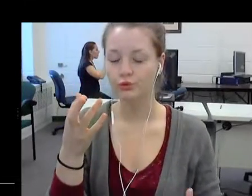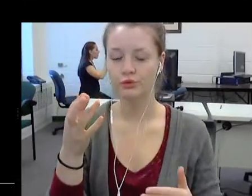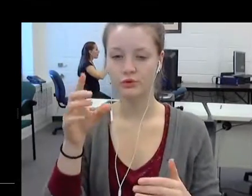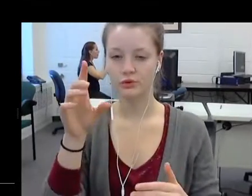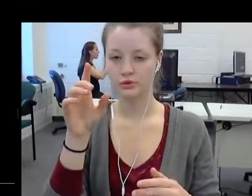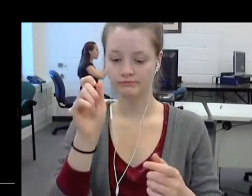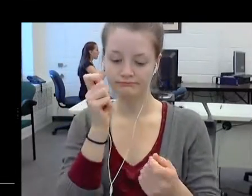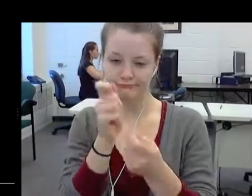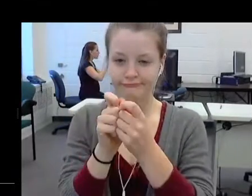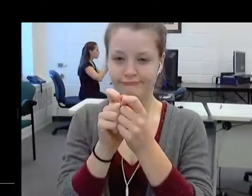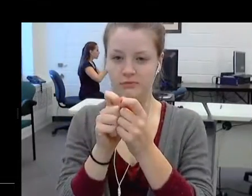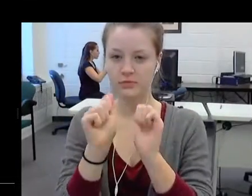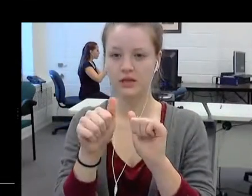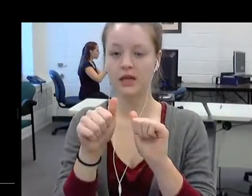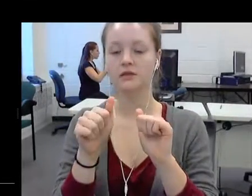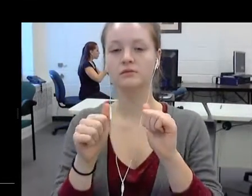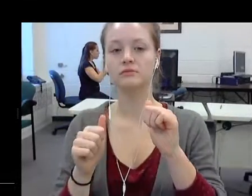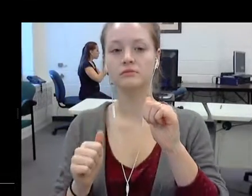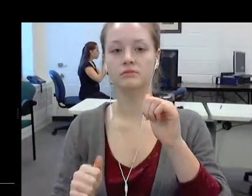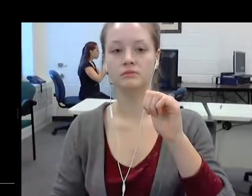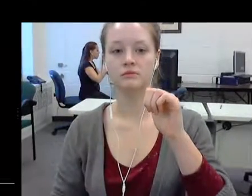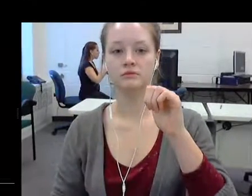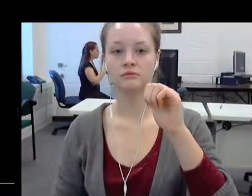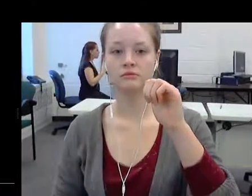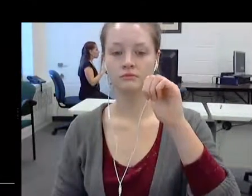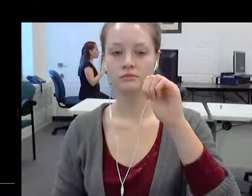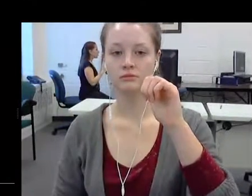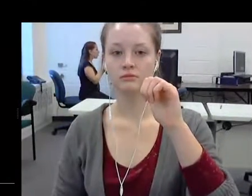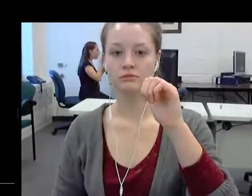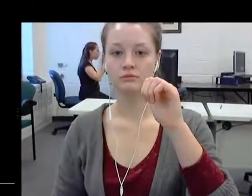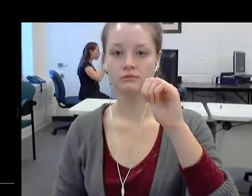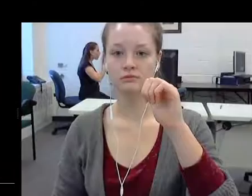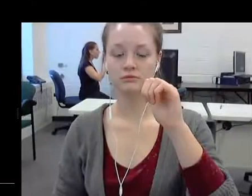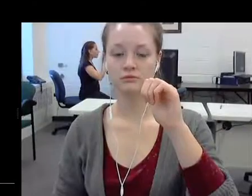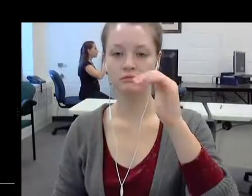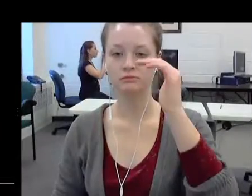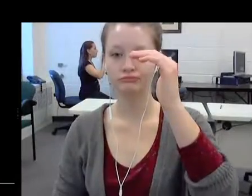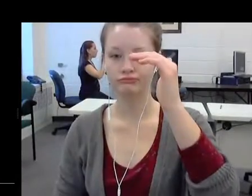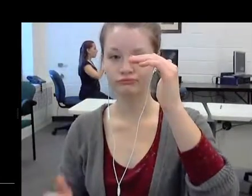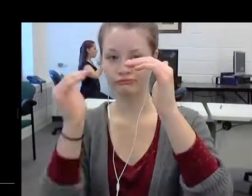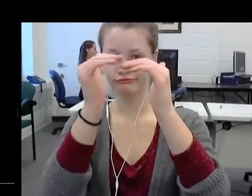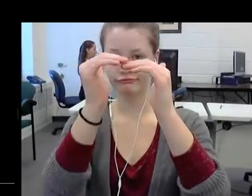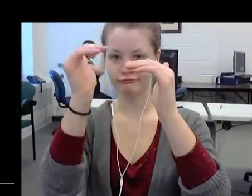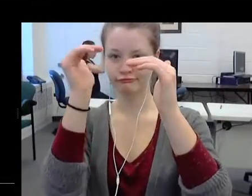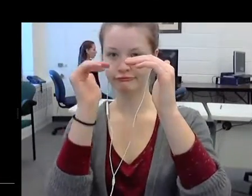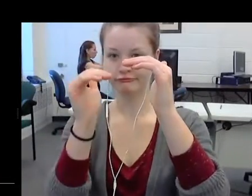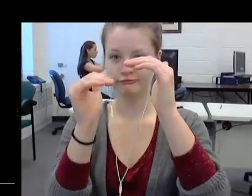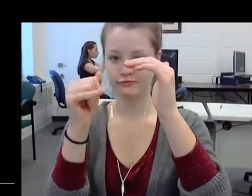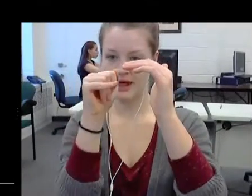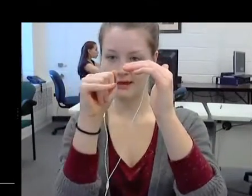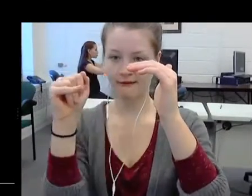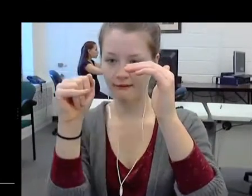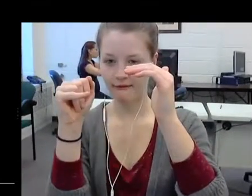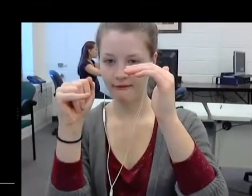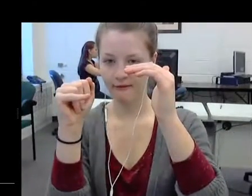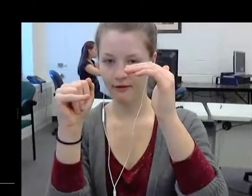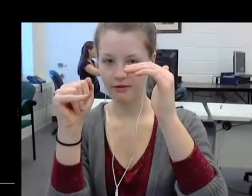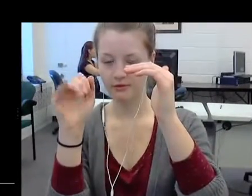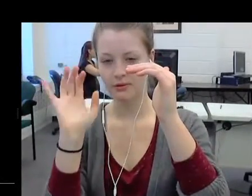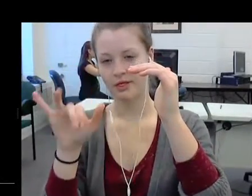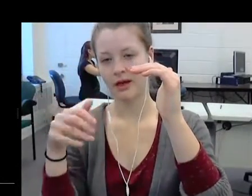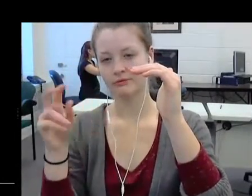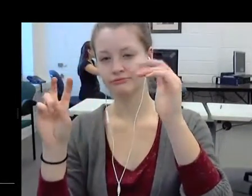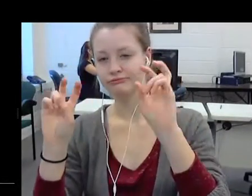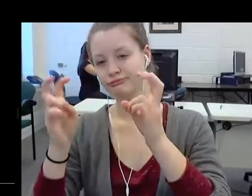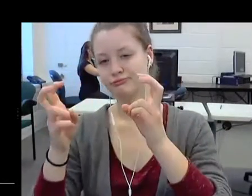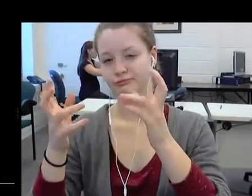take the first vocabulary word that's italicized, which is packs. I'll underline it so we know it's a quote-unquote vocabulary